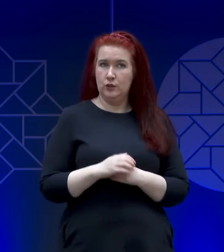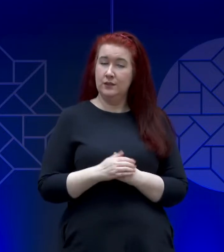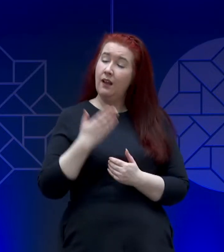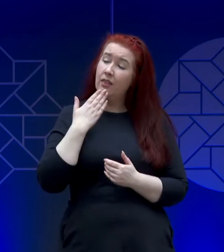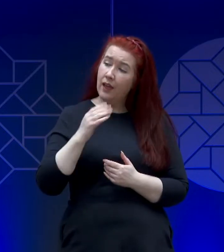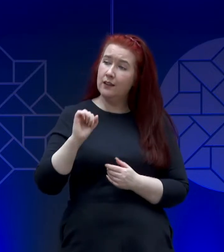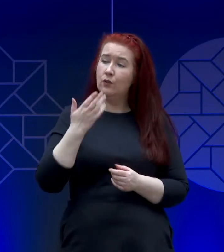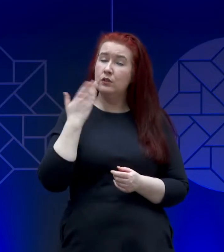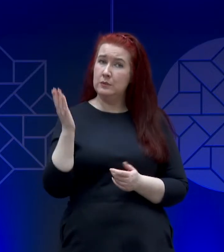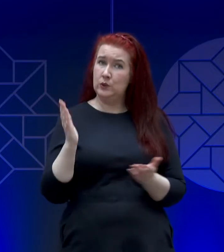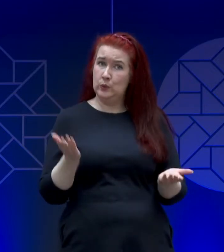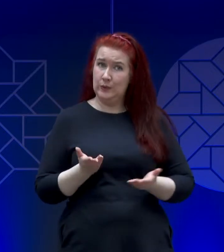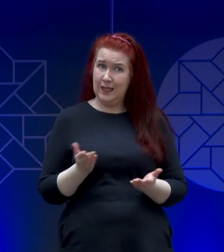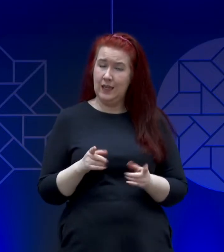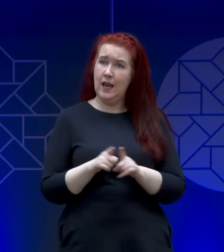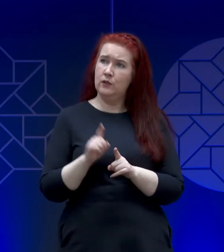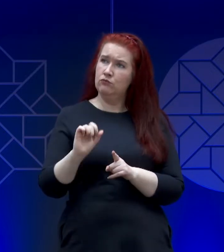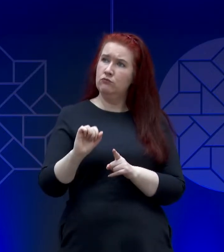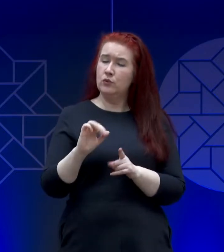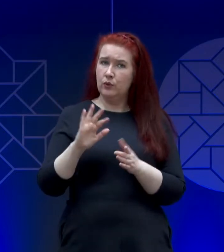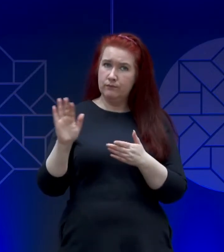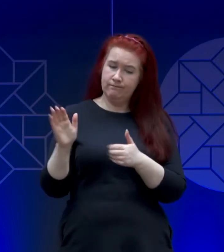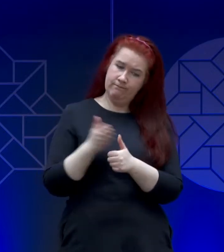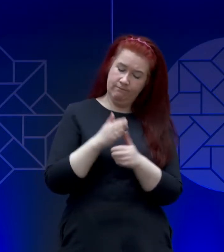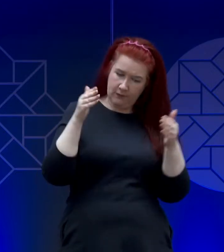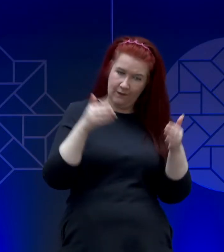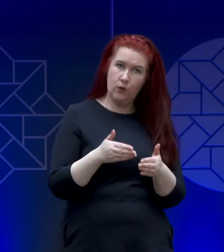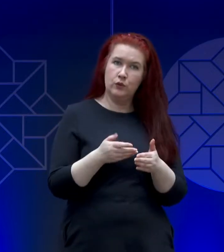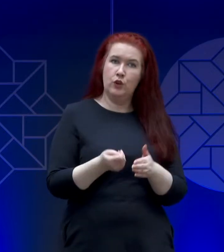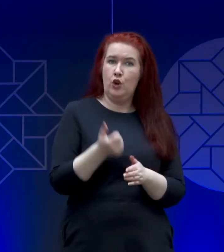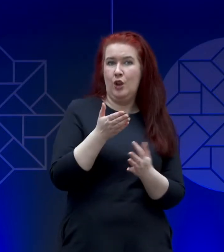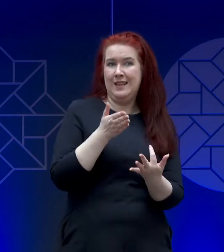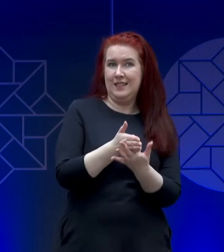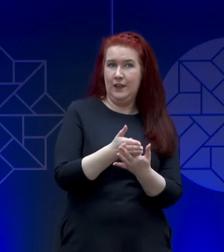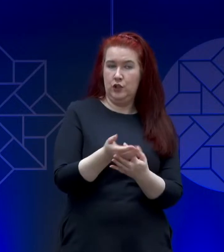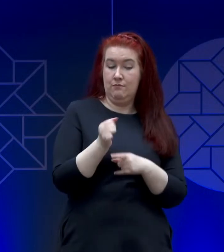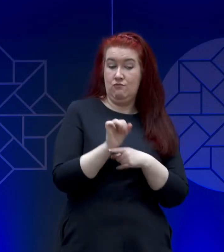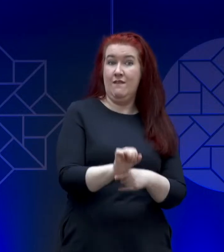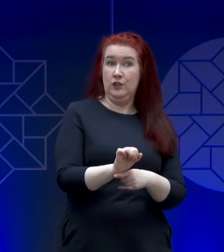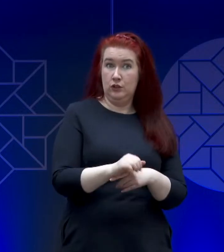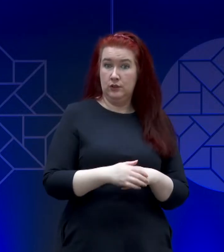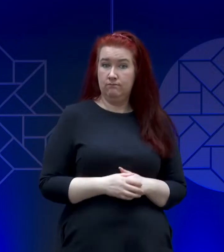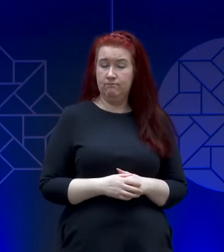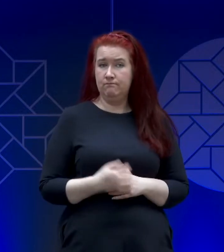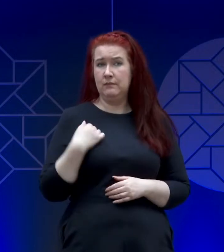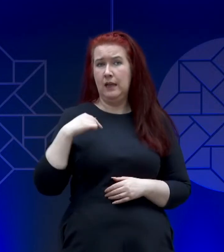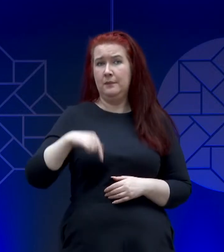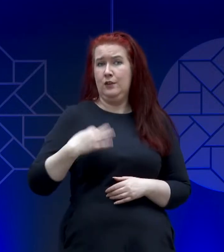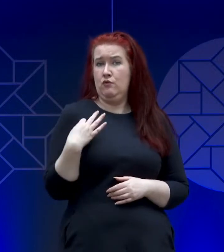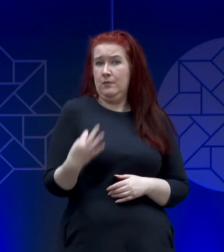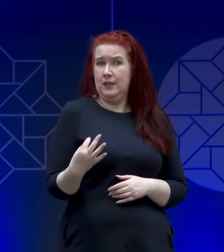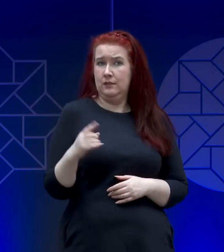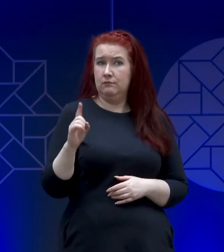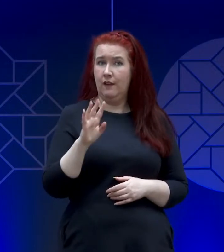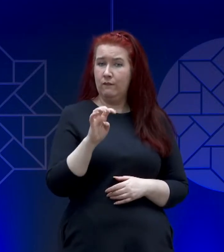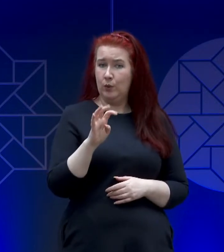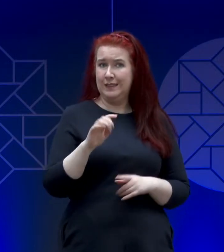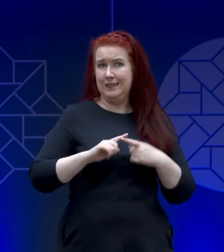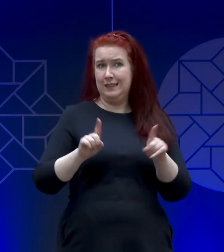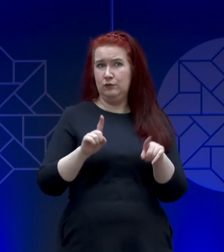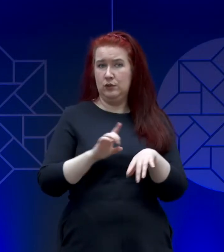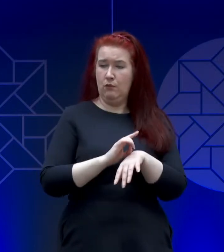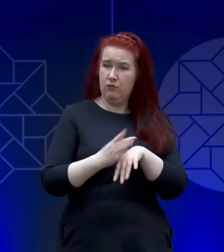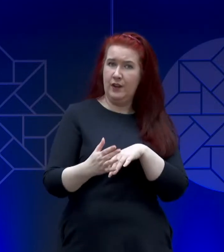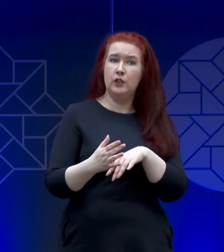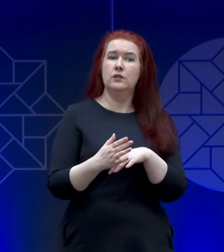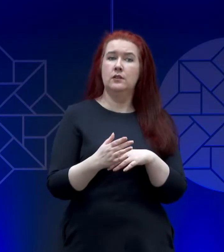and your renewed focus on early intervention and prevention. I'm here to represent 14 professions in the